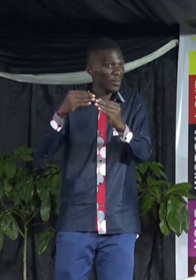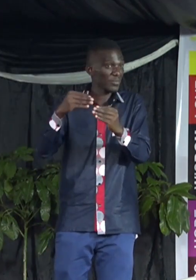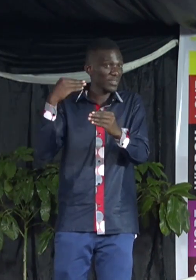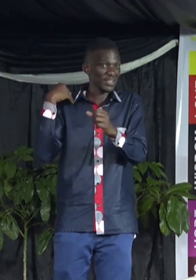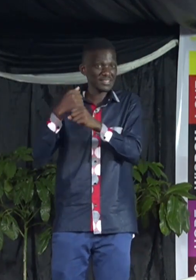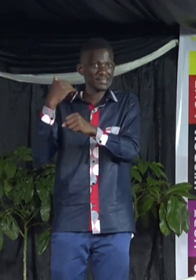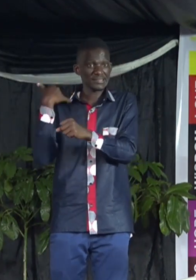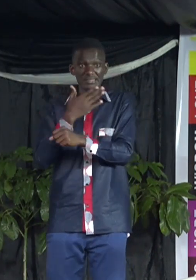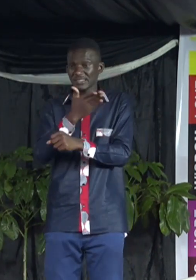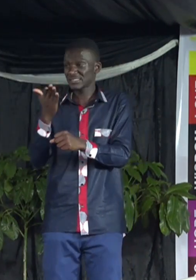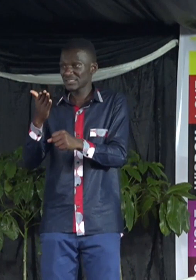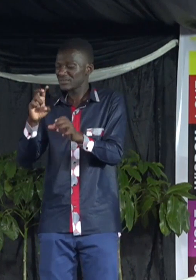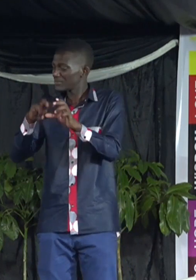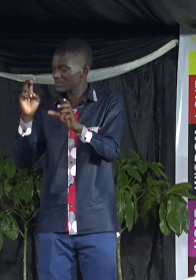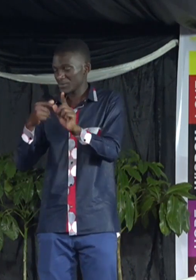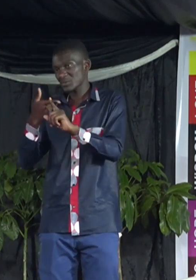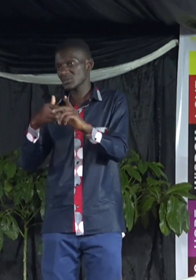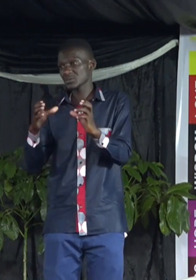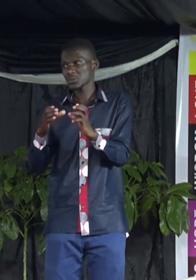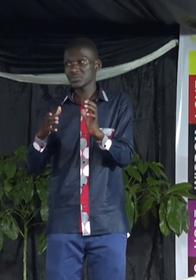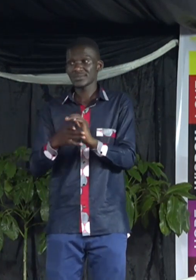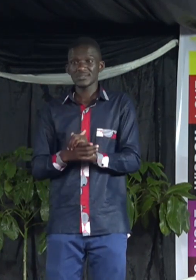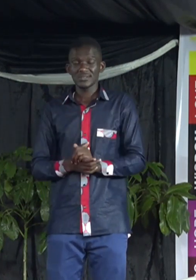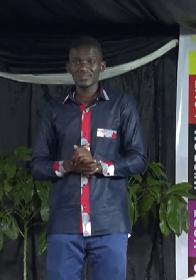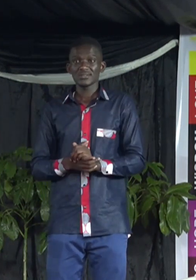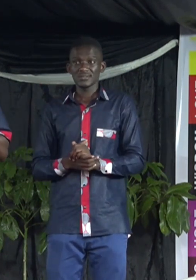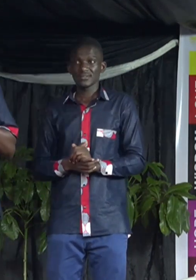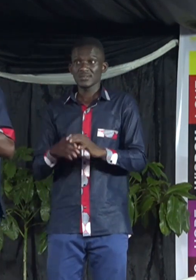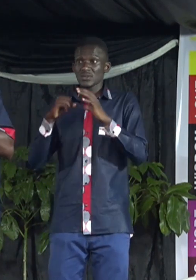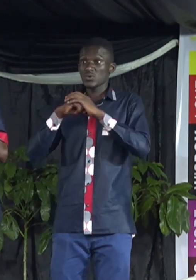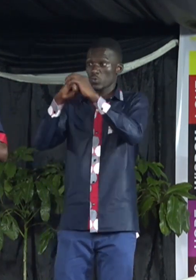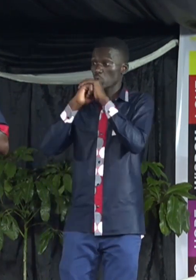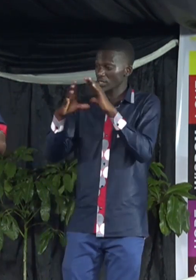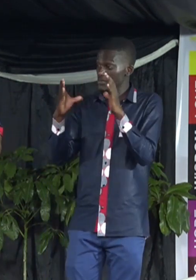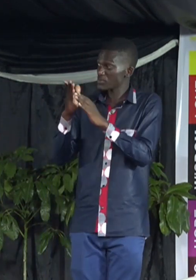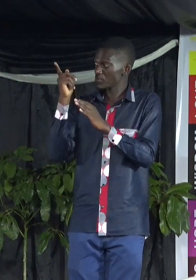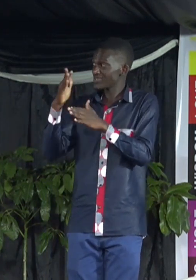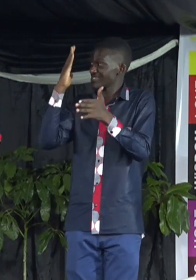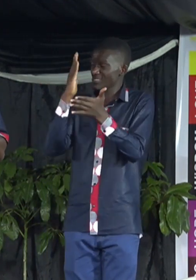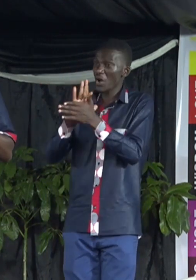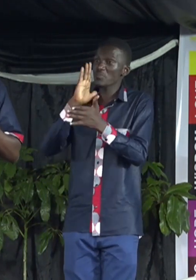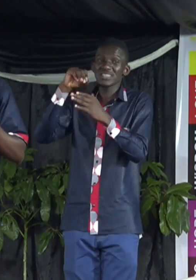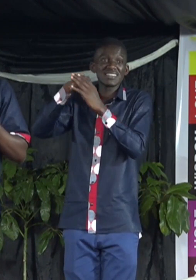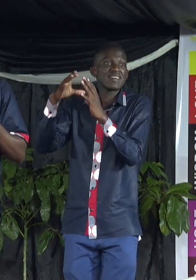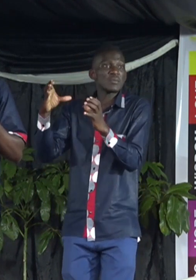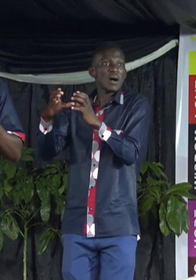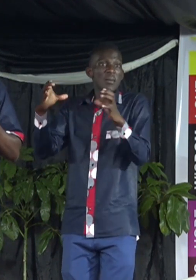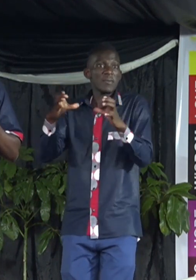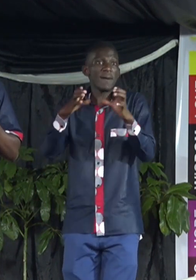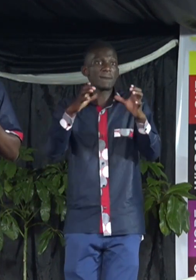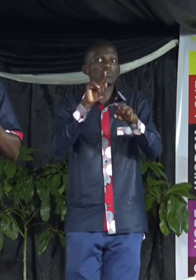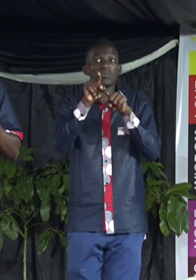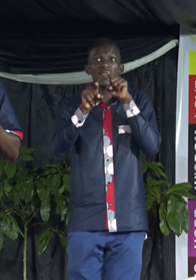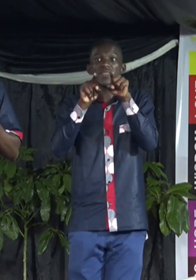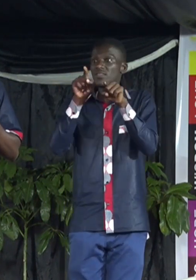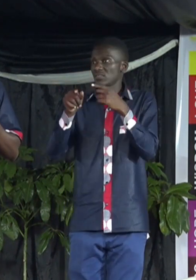Please get out of those factions, brethren. Worship team, worship team, let's leave those factions.